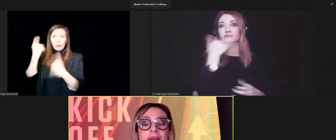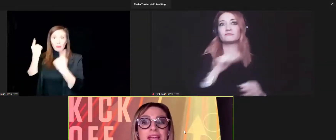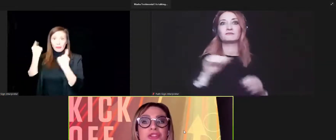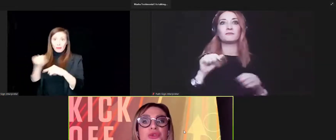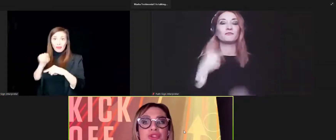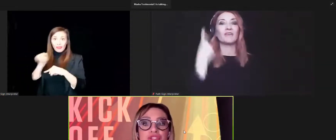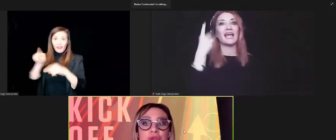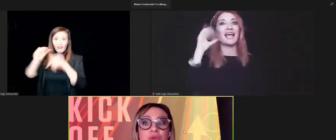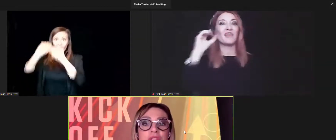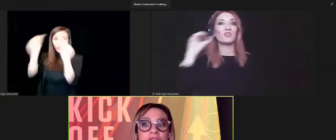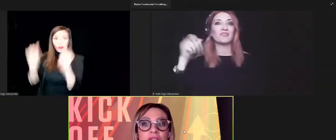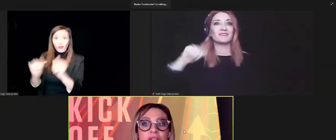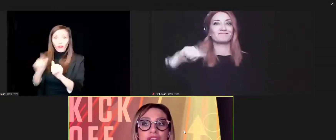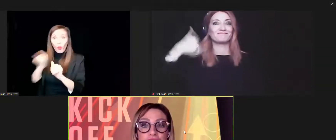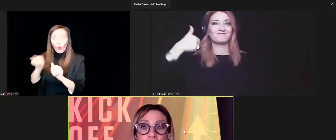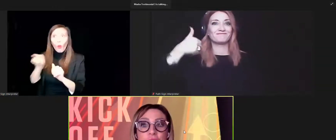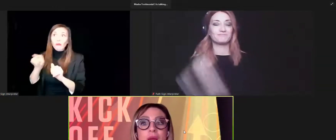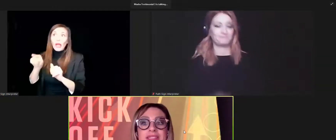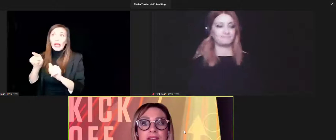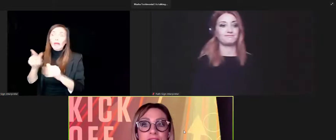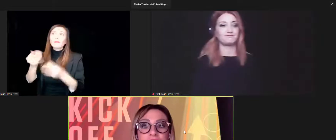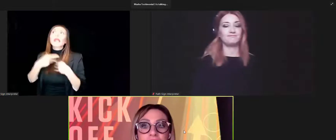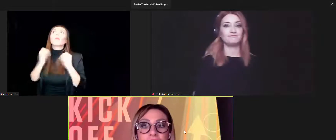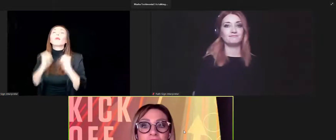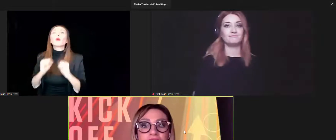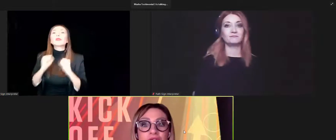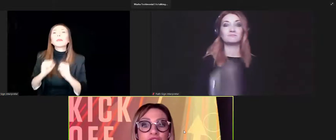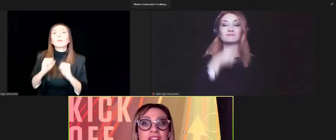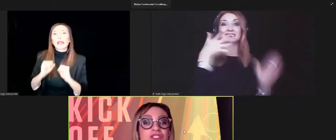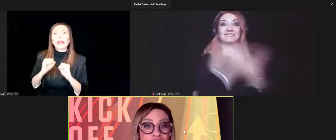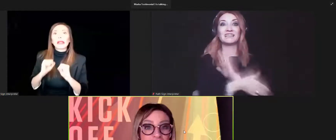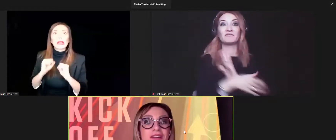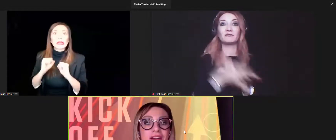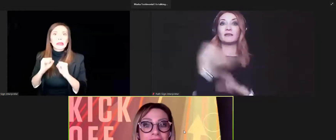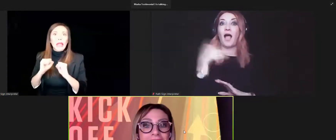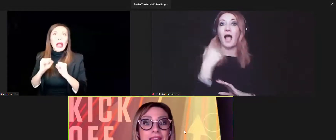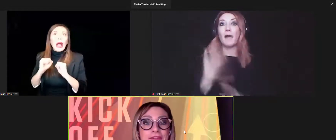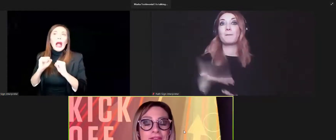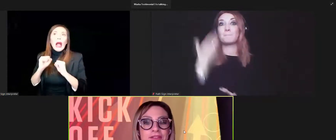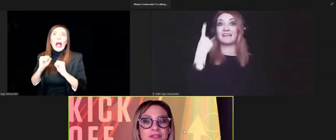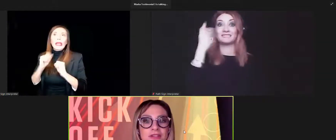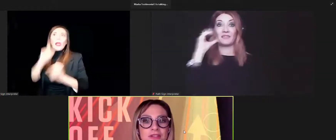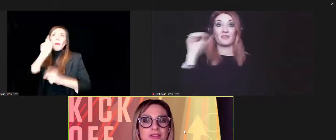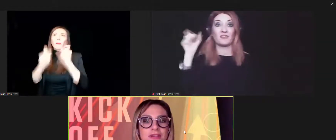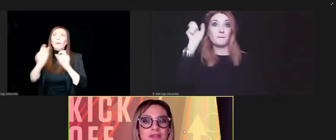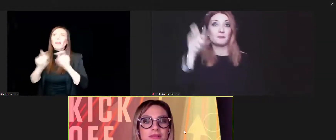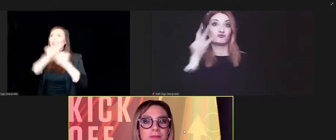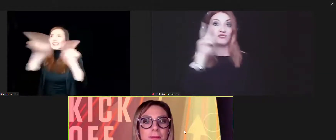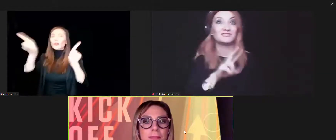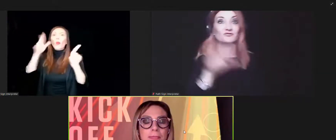you and to choose you as a leader to change their life.